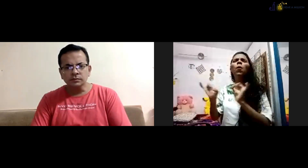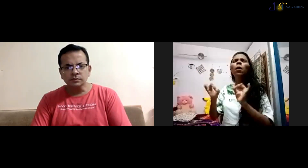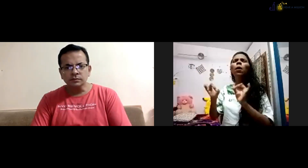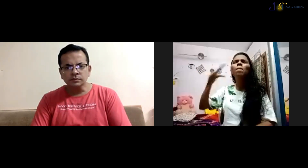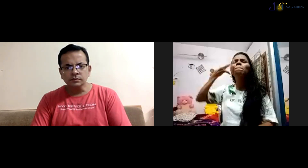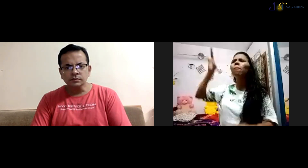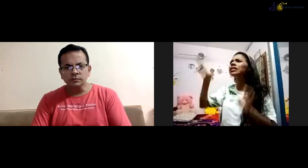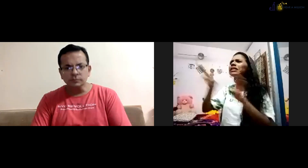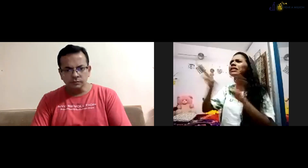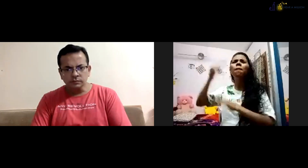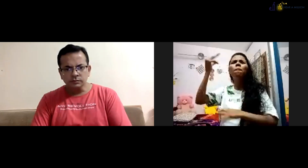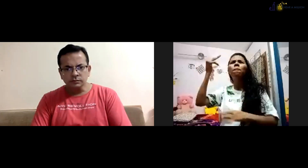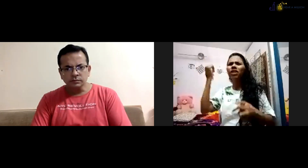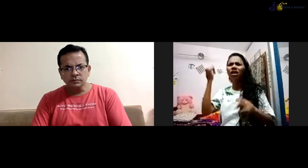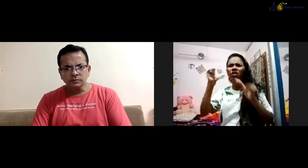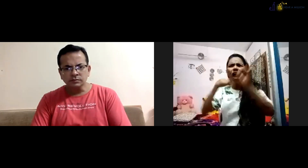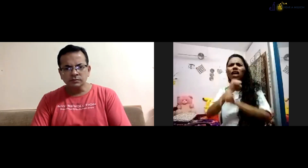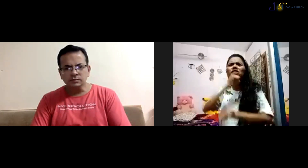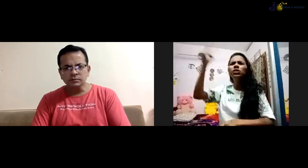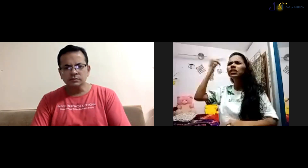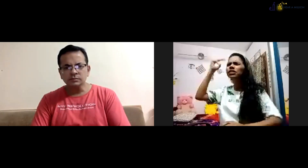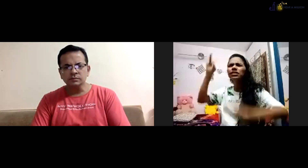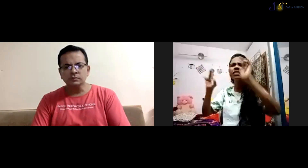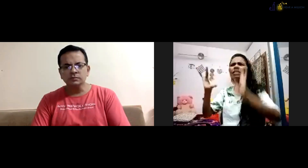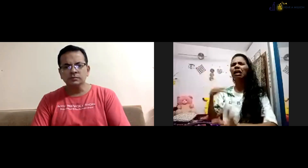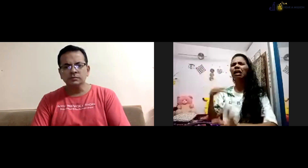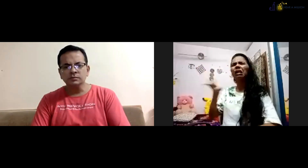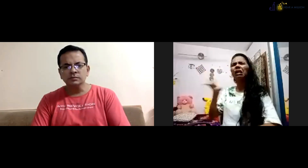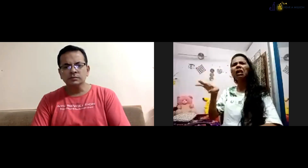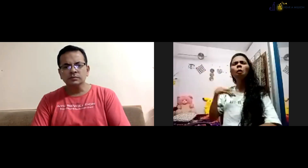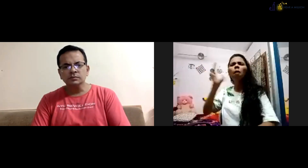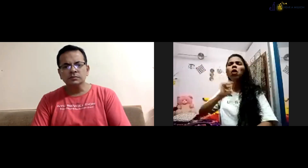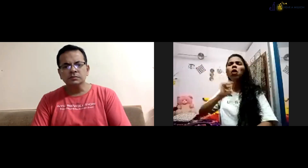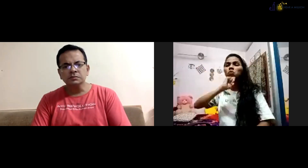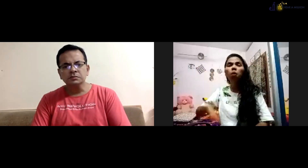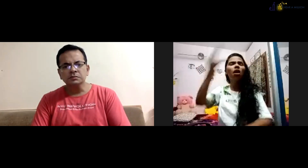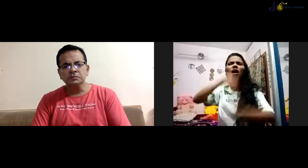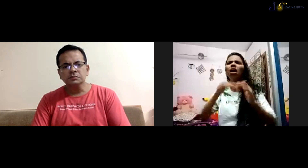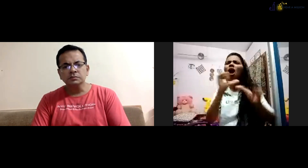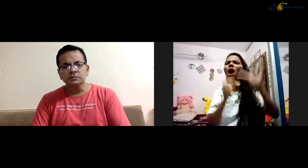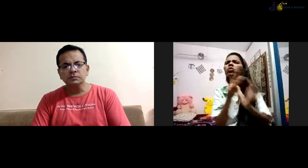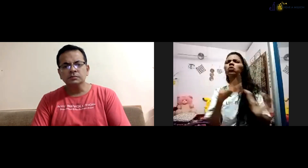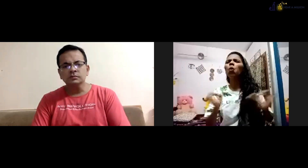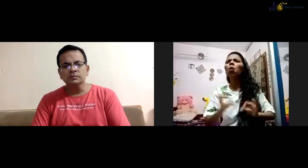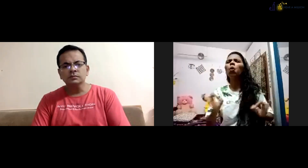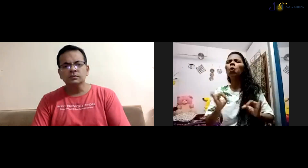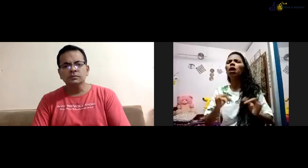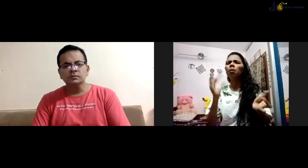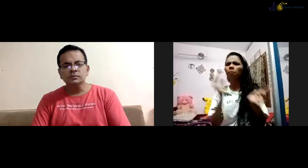I applied for the association member. They hold me. I haven't get the membership as they were saying.